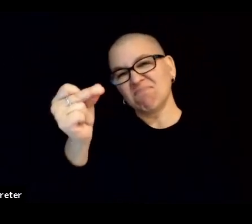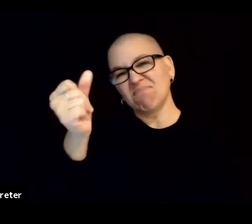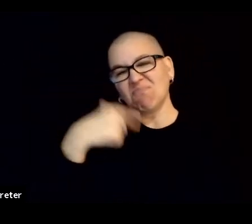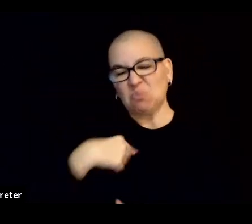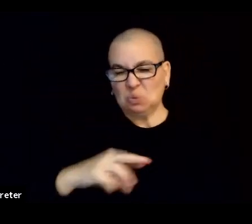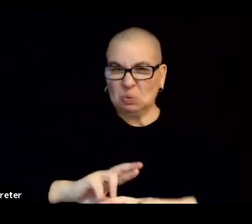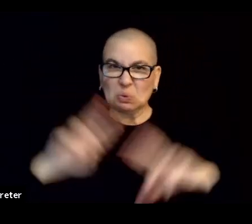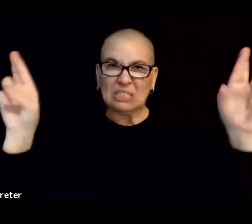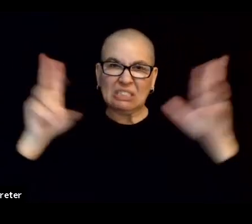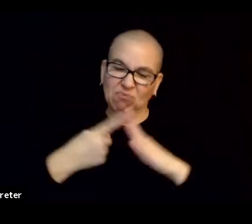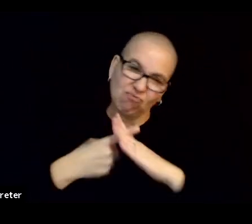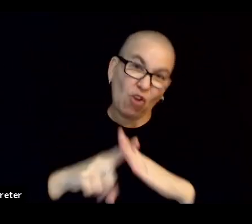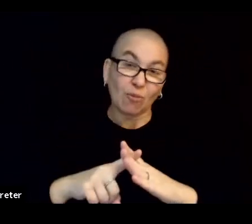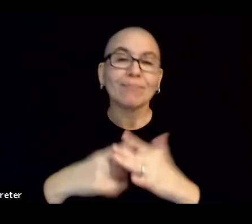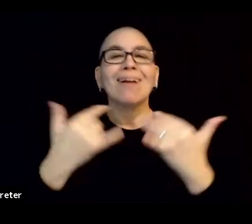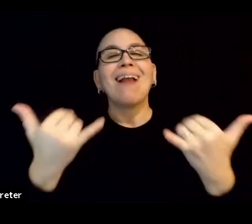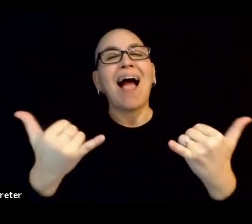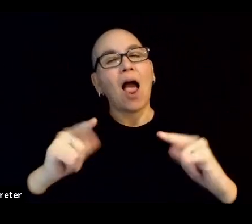for questions.